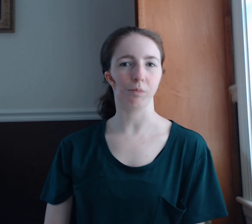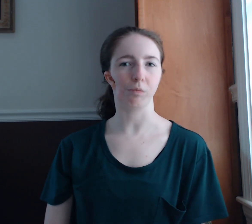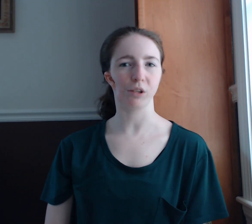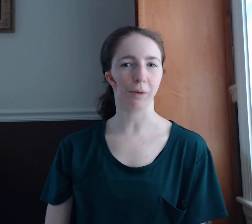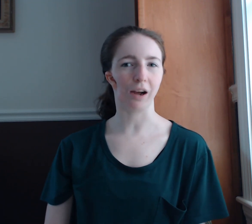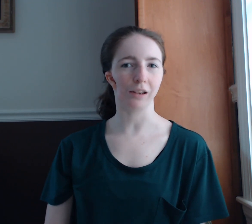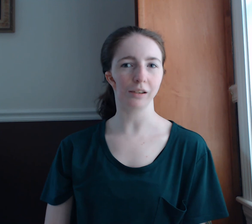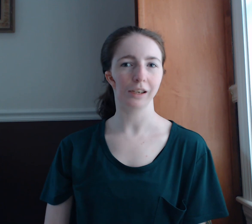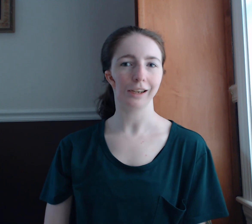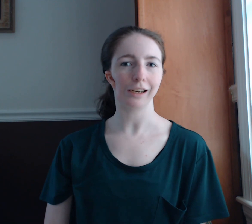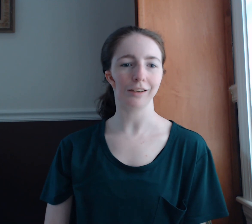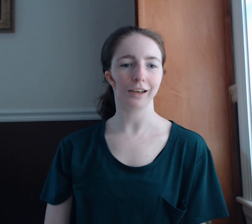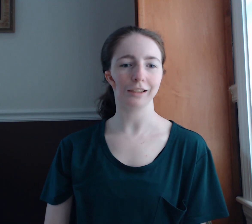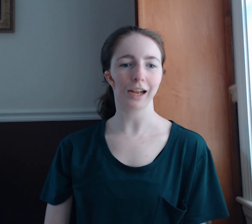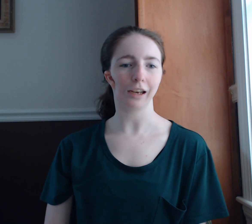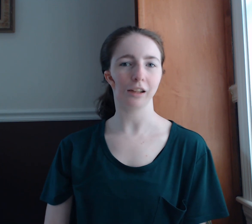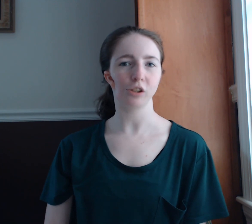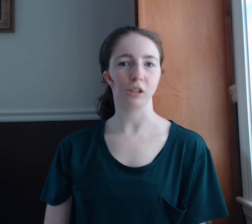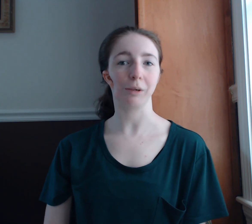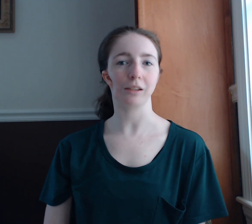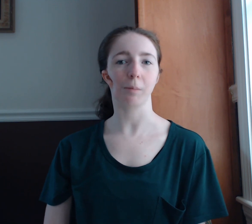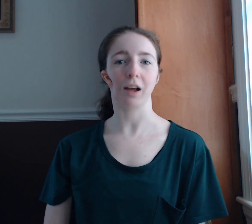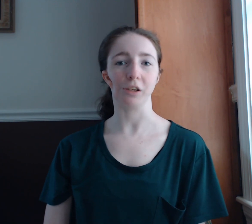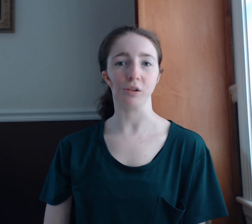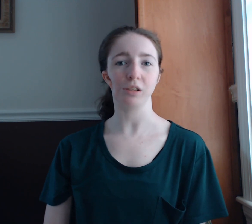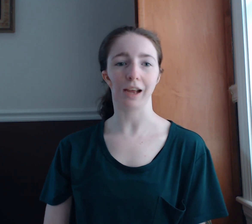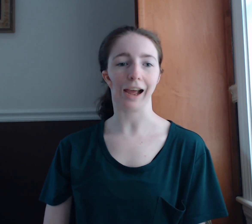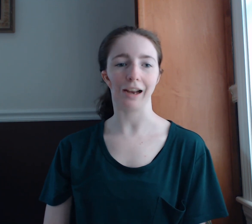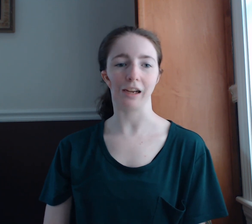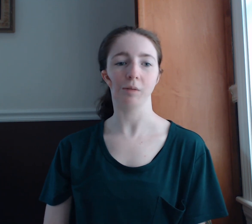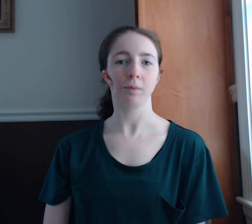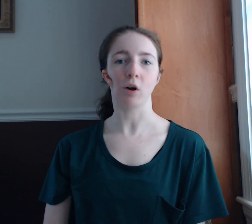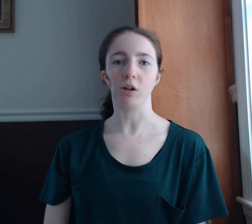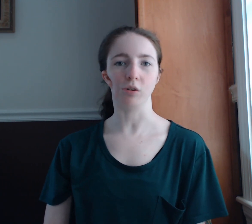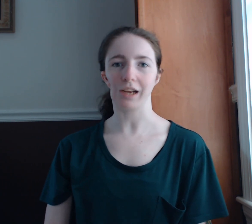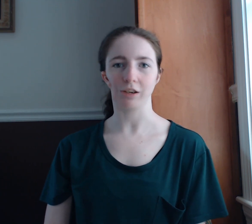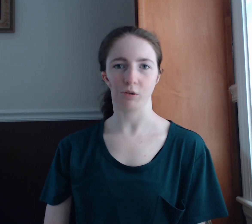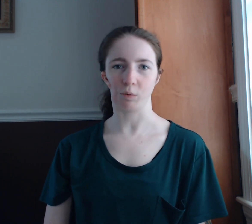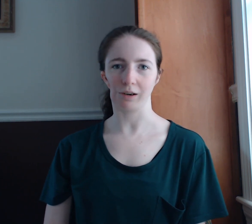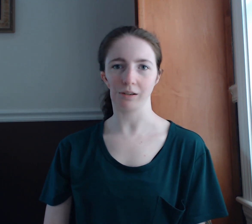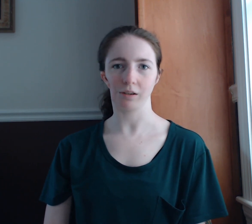respond in Signed Exact English just because I'm not used to adding all those extra words.